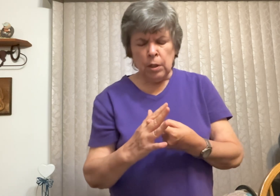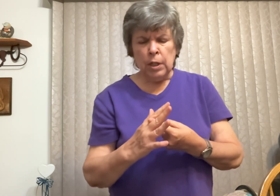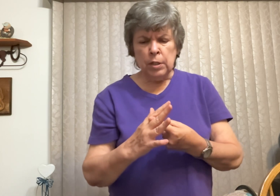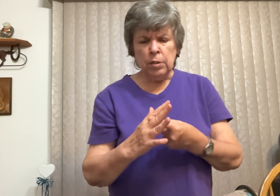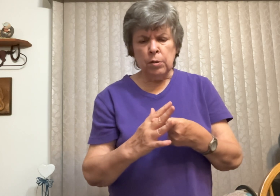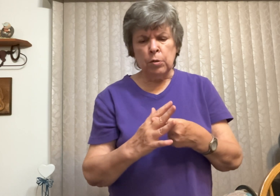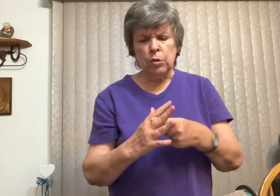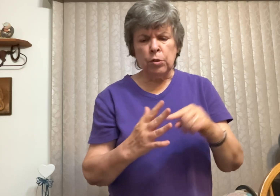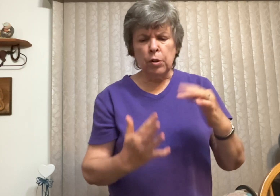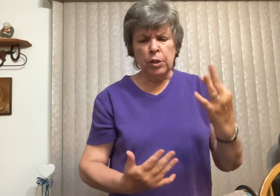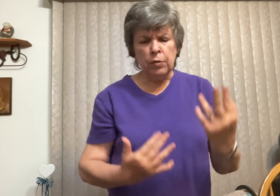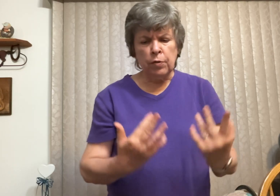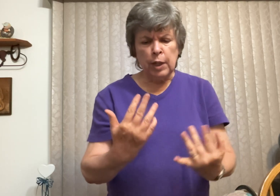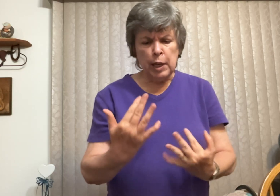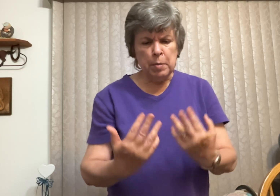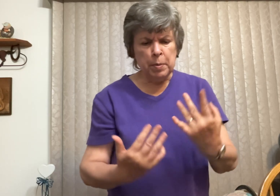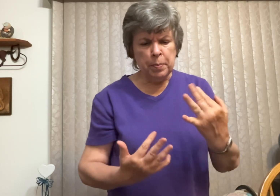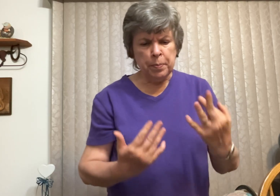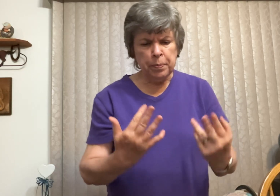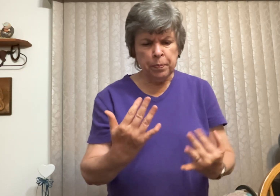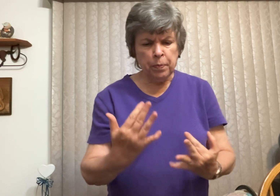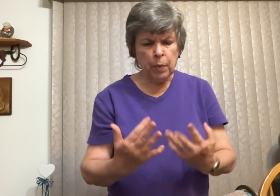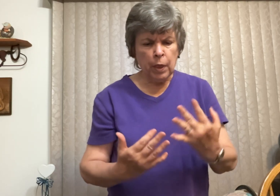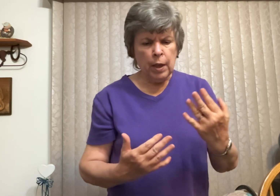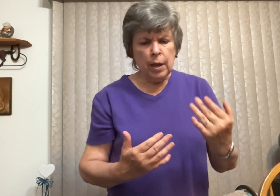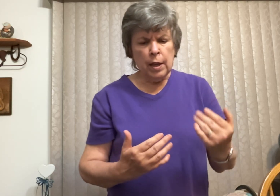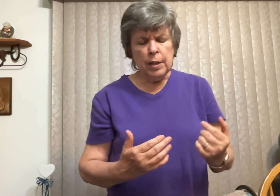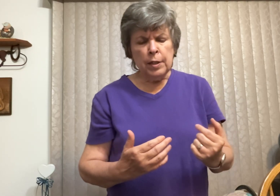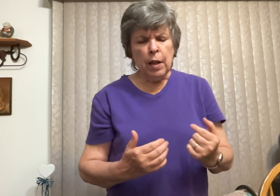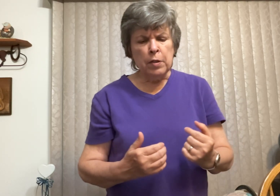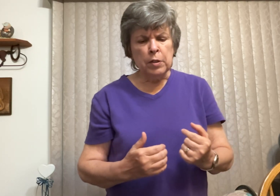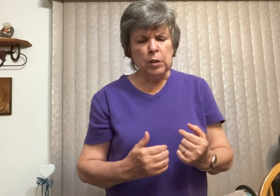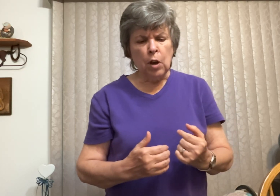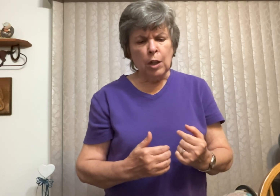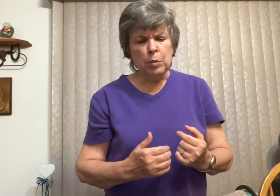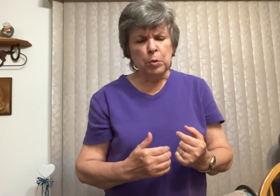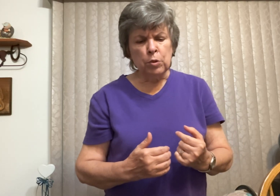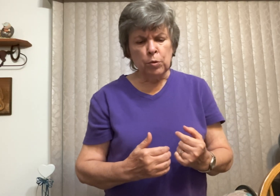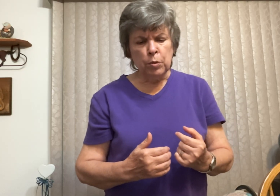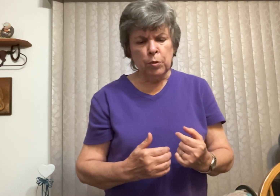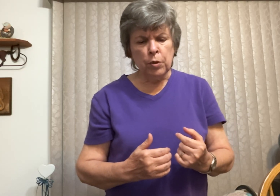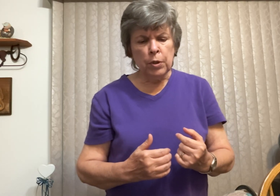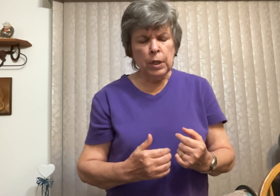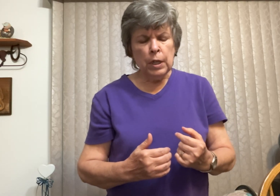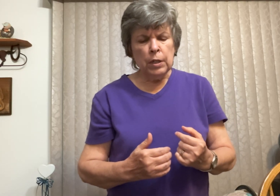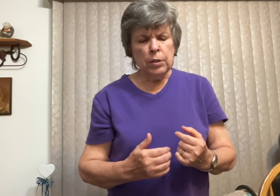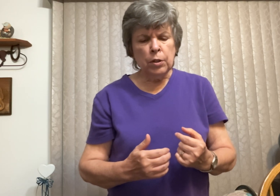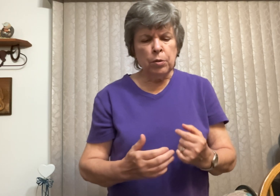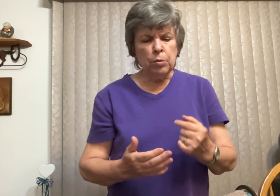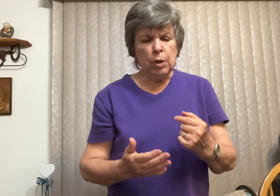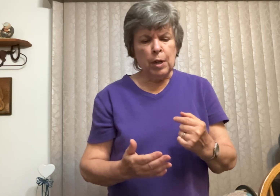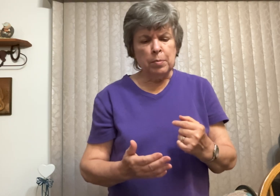Lit or started the flame. Now this gospel truth. So